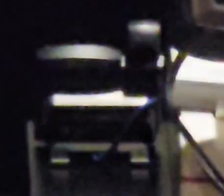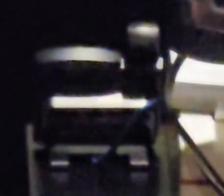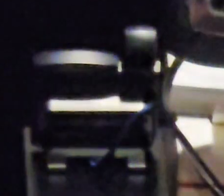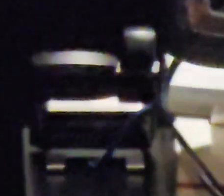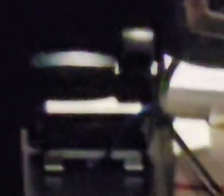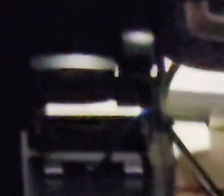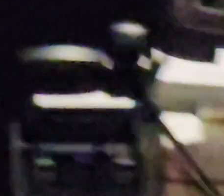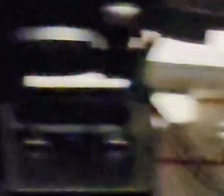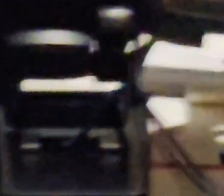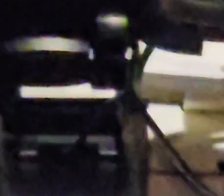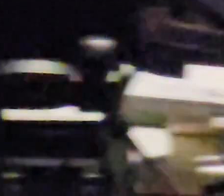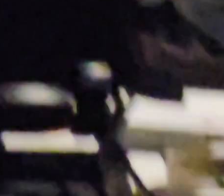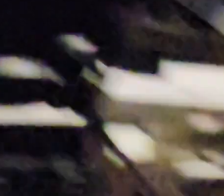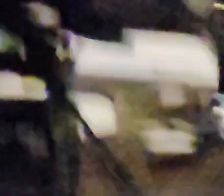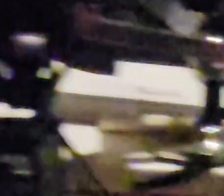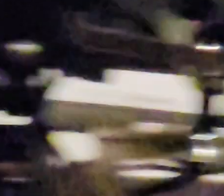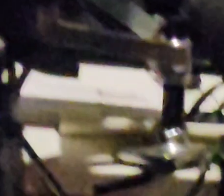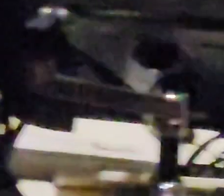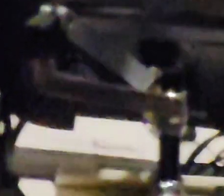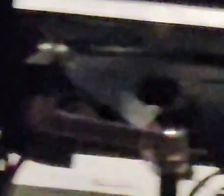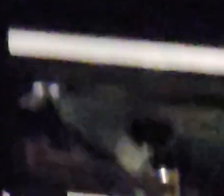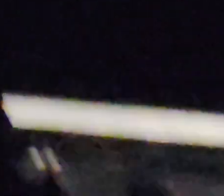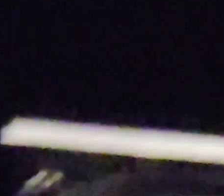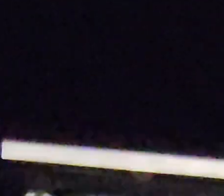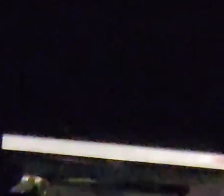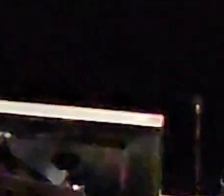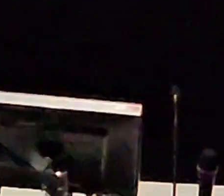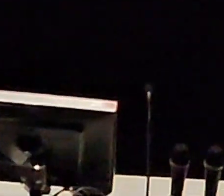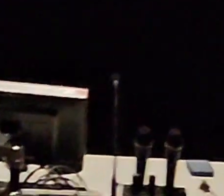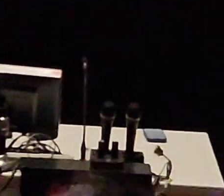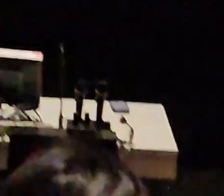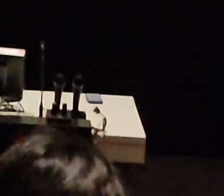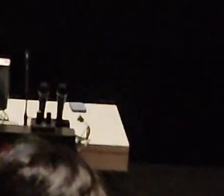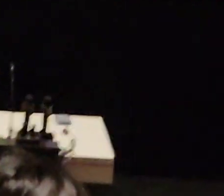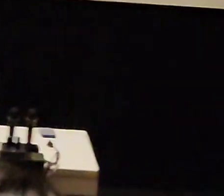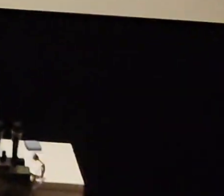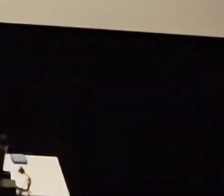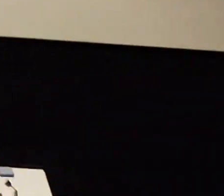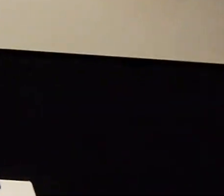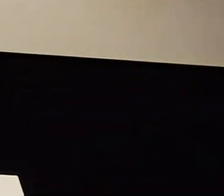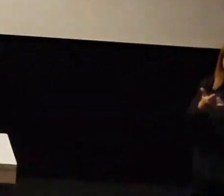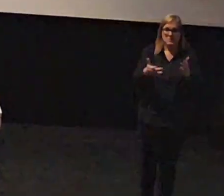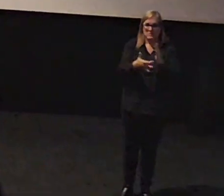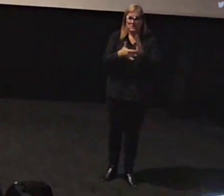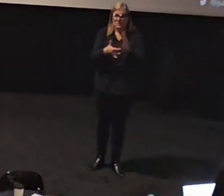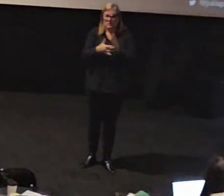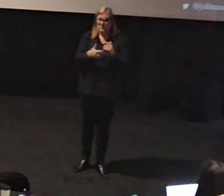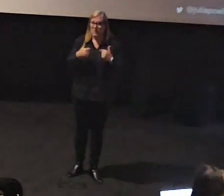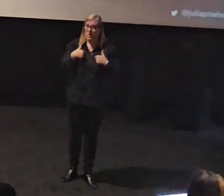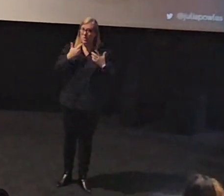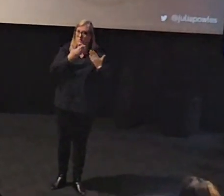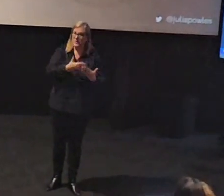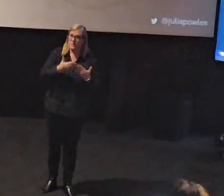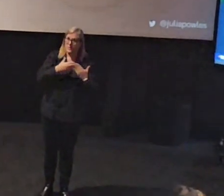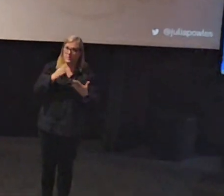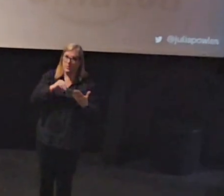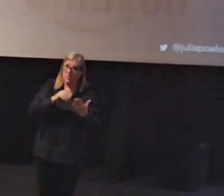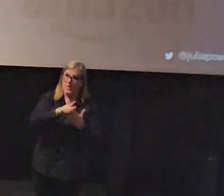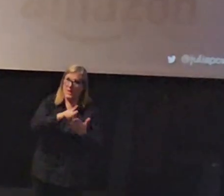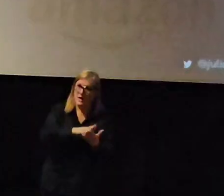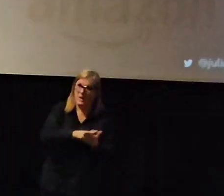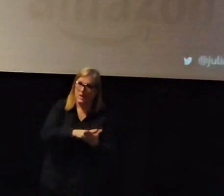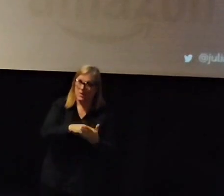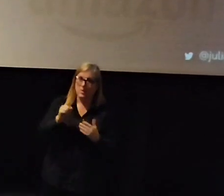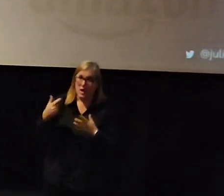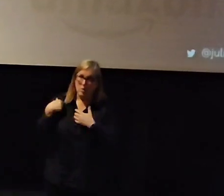And so I'm going to send that very much with big tech, which is the topic I study from a legal perspective. And I'm going to bring in